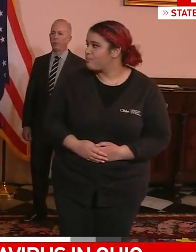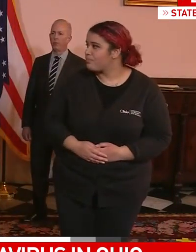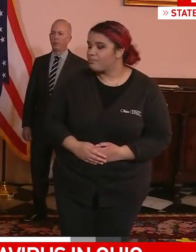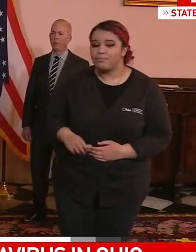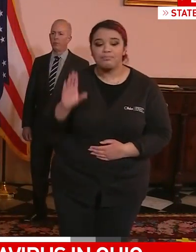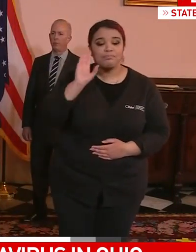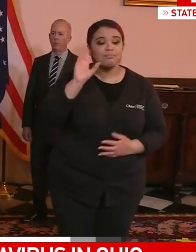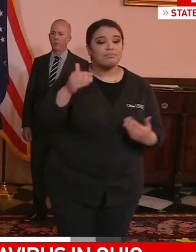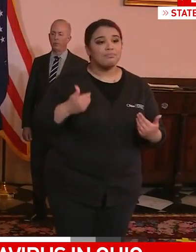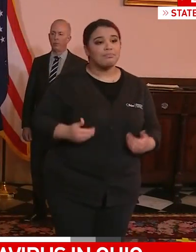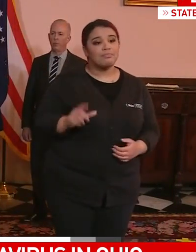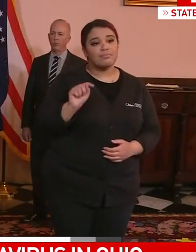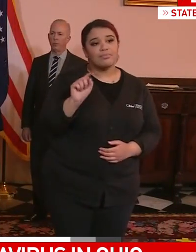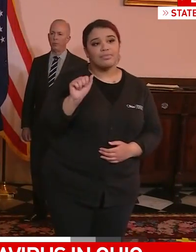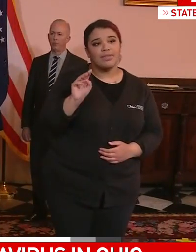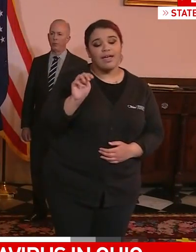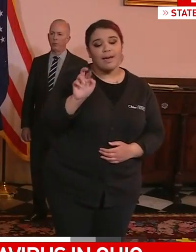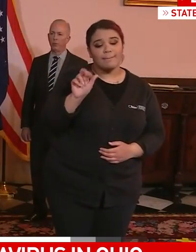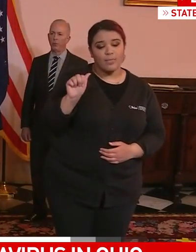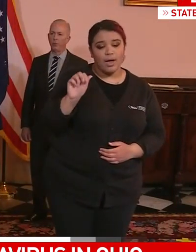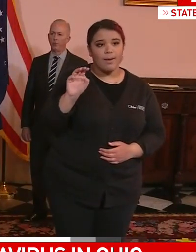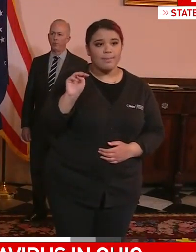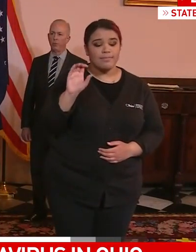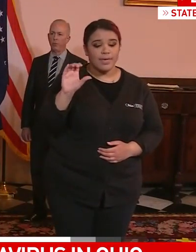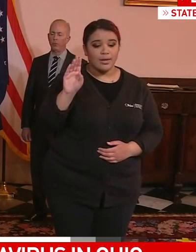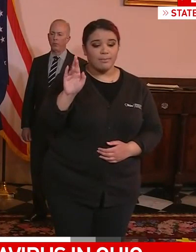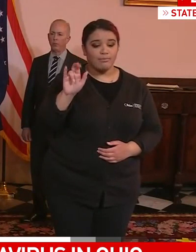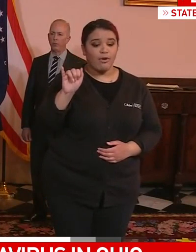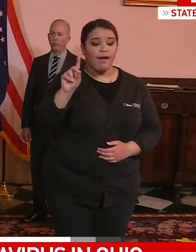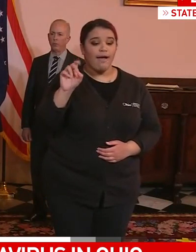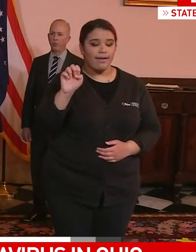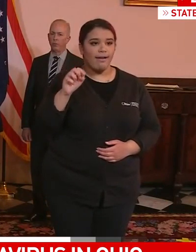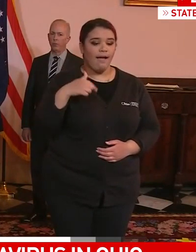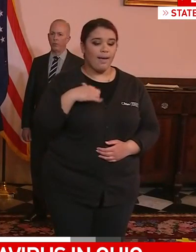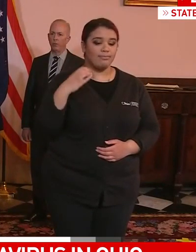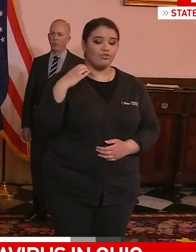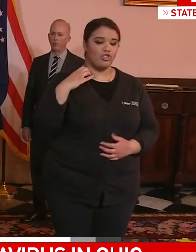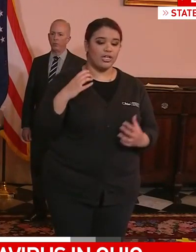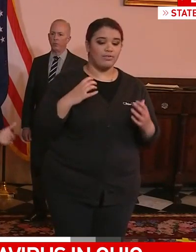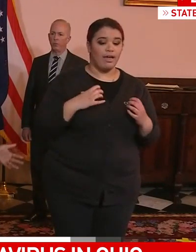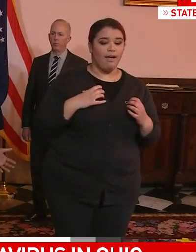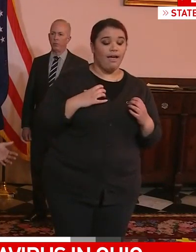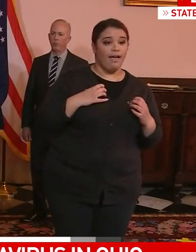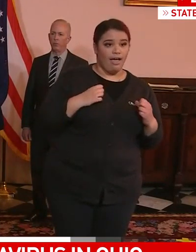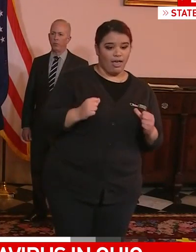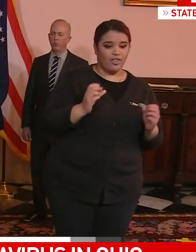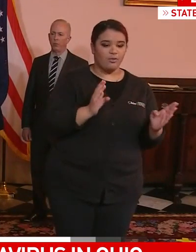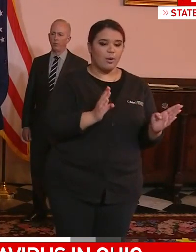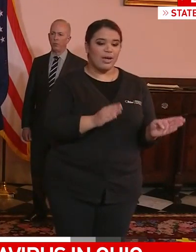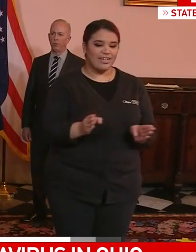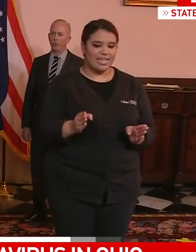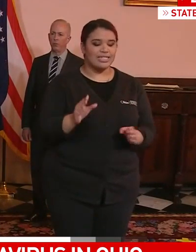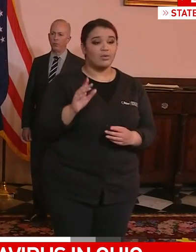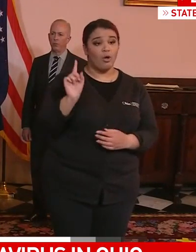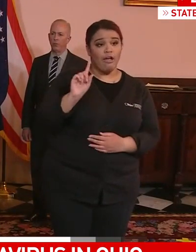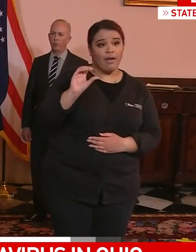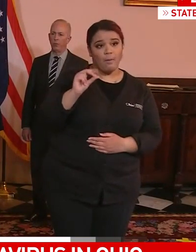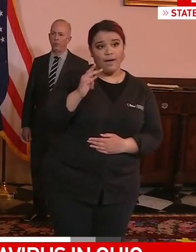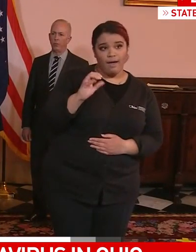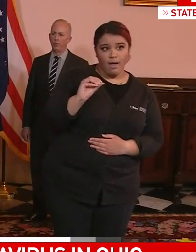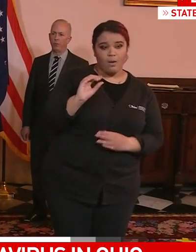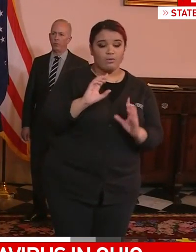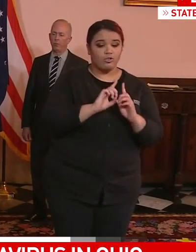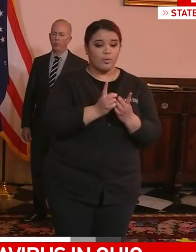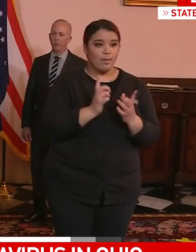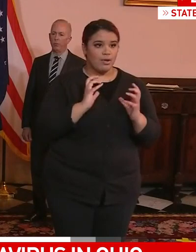I'm TAMARA McBride. I'm the Chief of Health Preparedness at the Ohio Department of Health. My remarks today will be brief, but to follow up with Dr. Thomas and